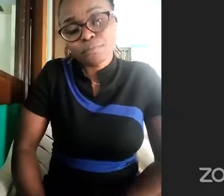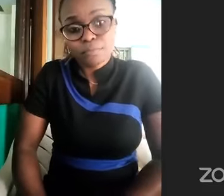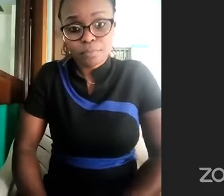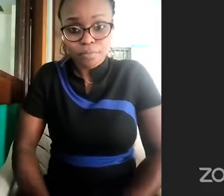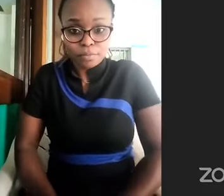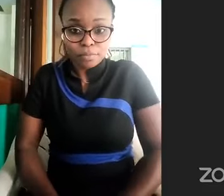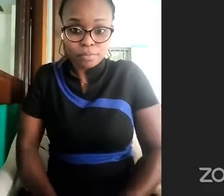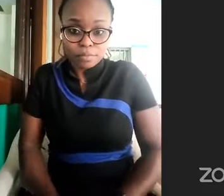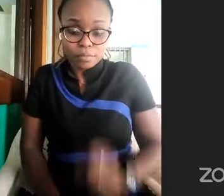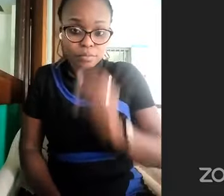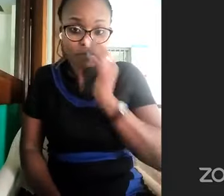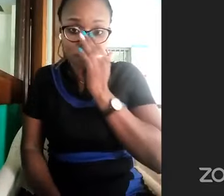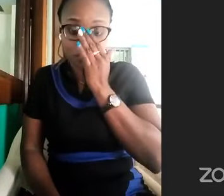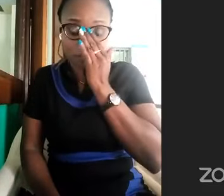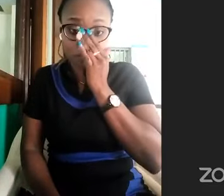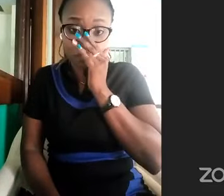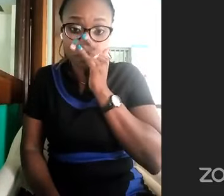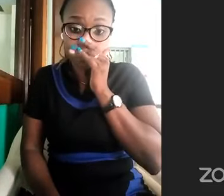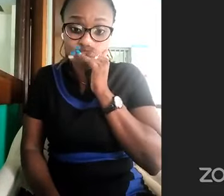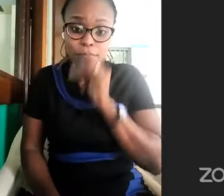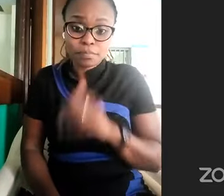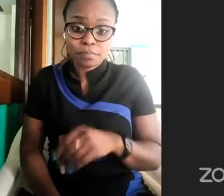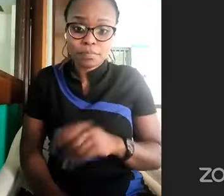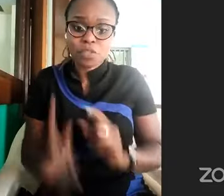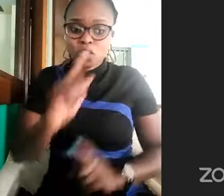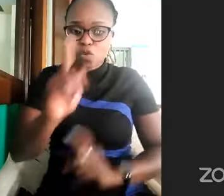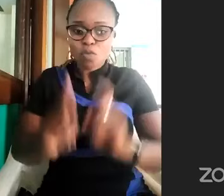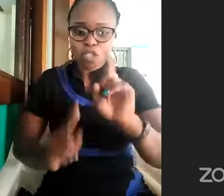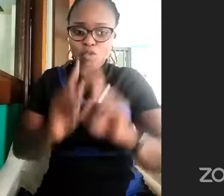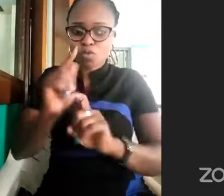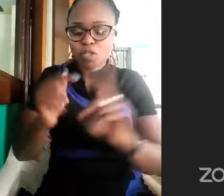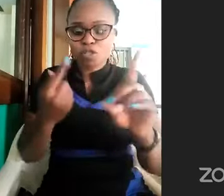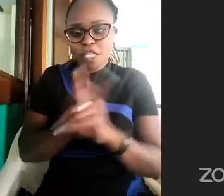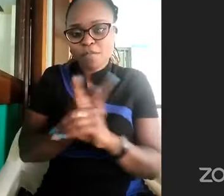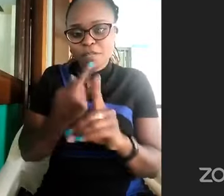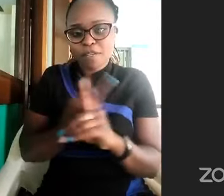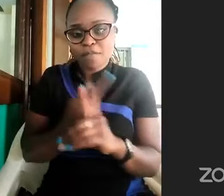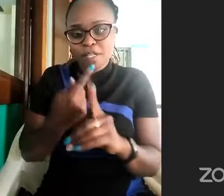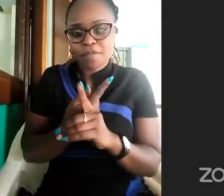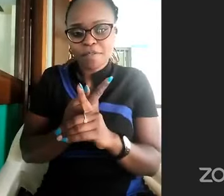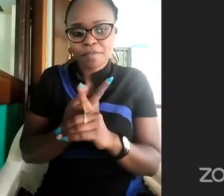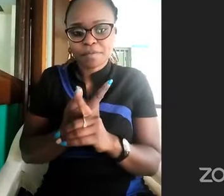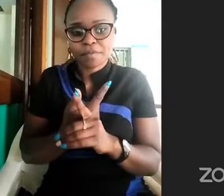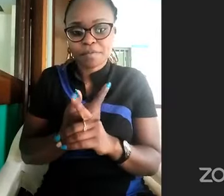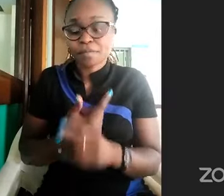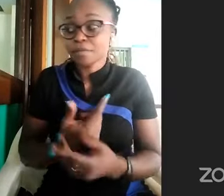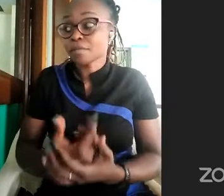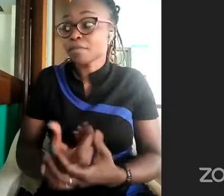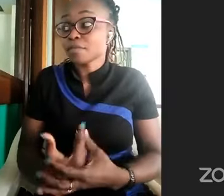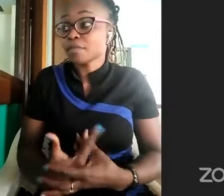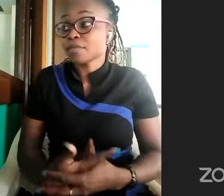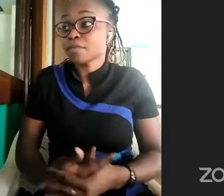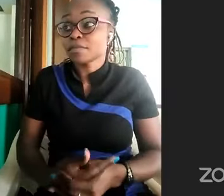to personal freedom, dignity, and self-expression of women and girls with intellectual and psychological